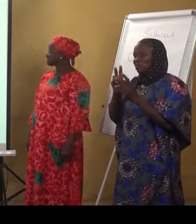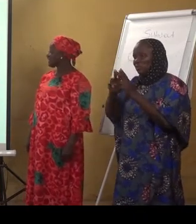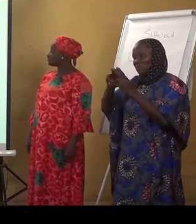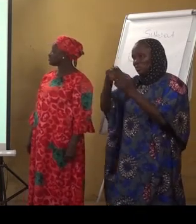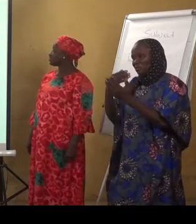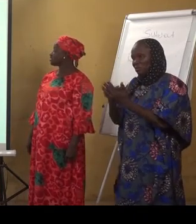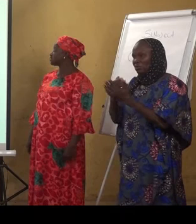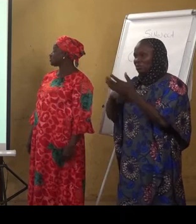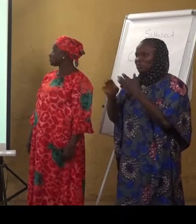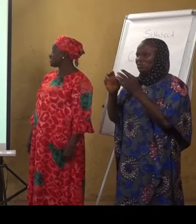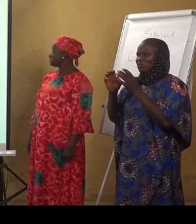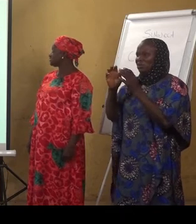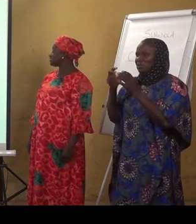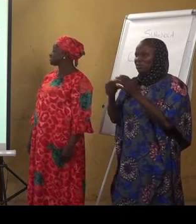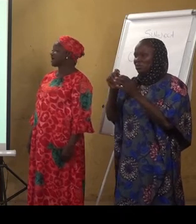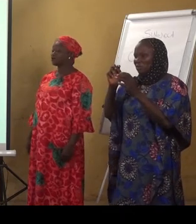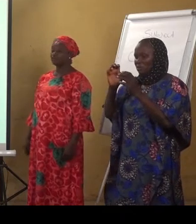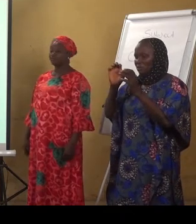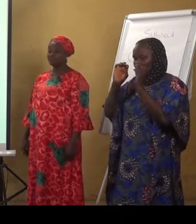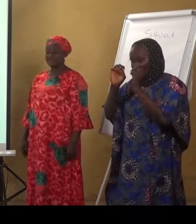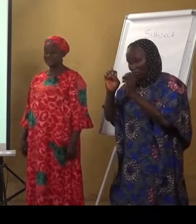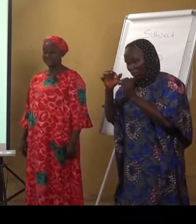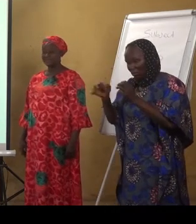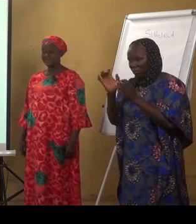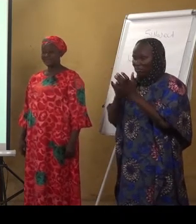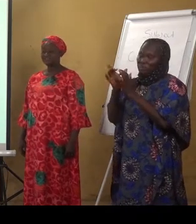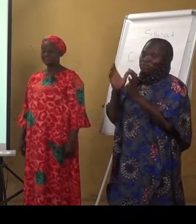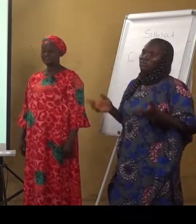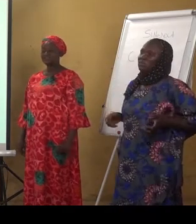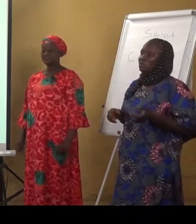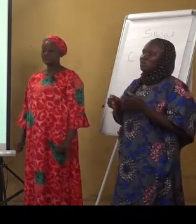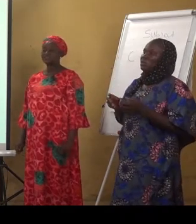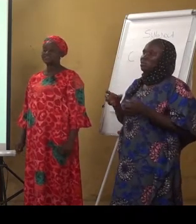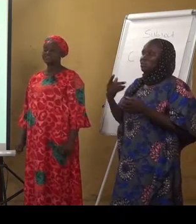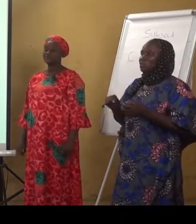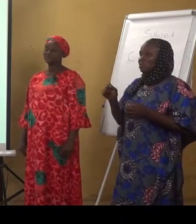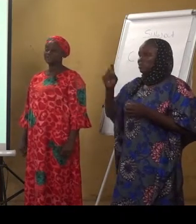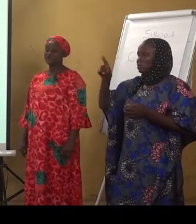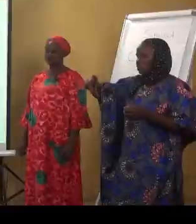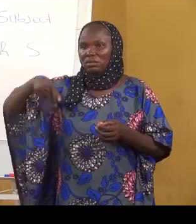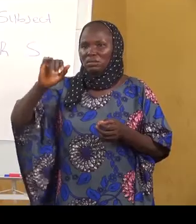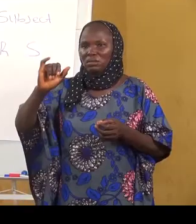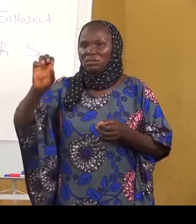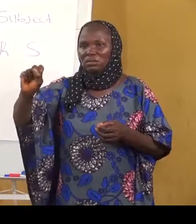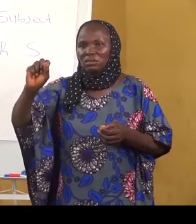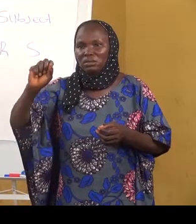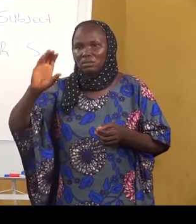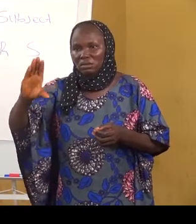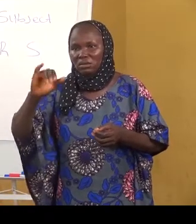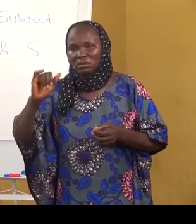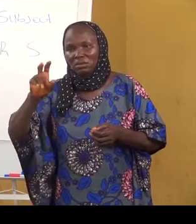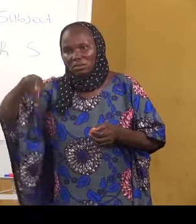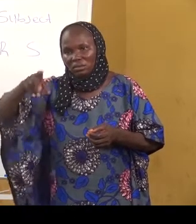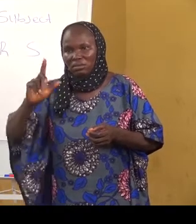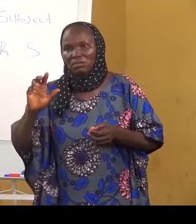The disciples were taught by Jesus how to pray. Jesus taught his disciples how to pray. And